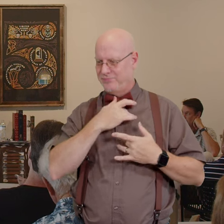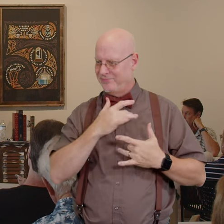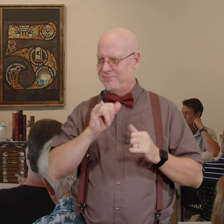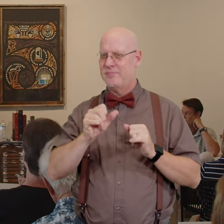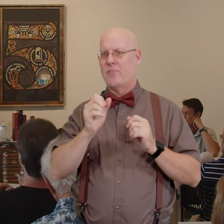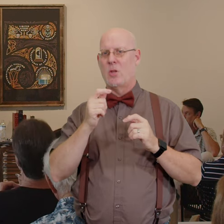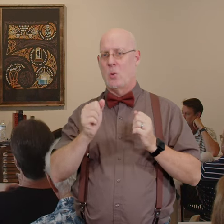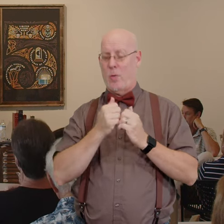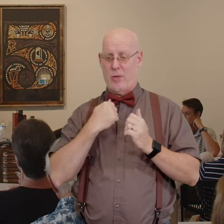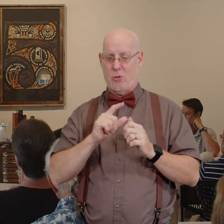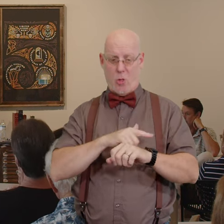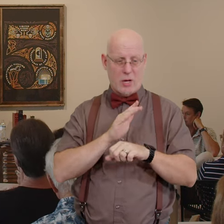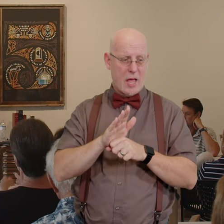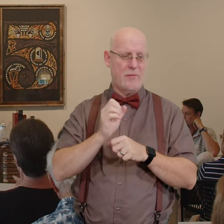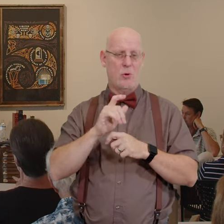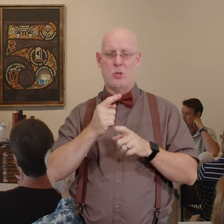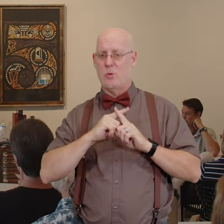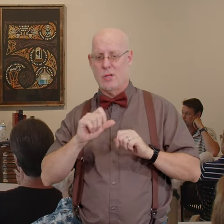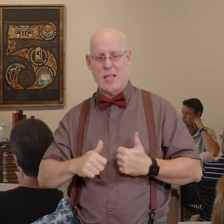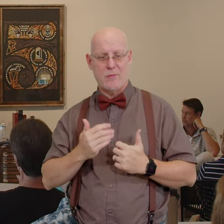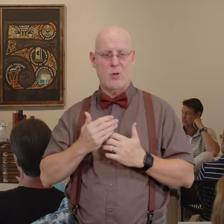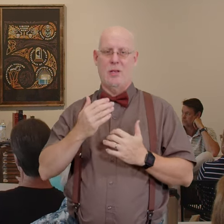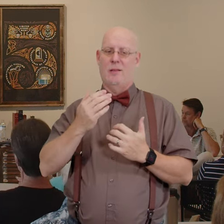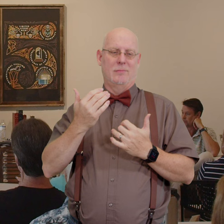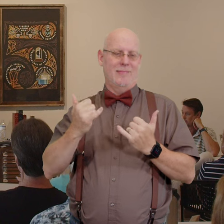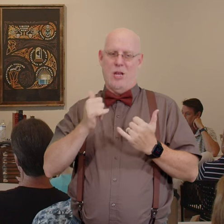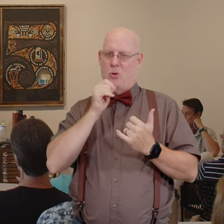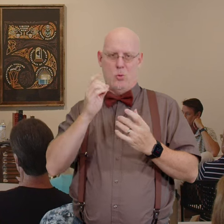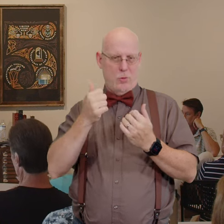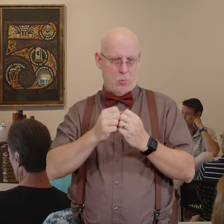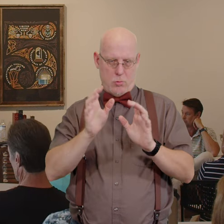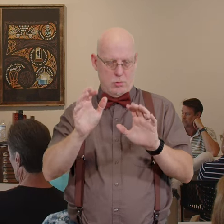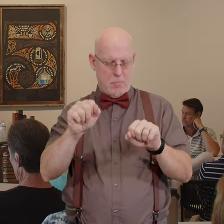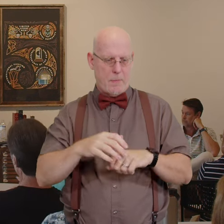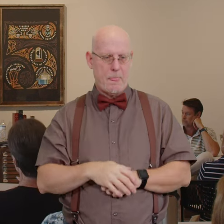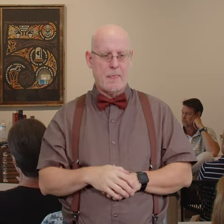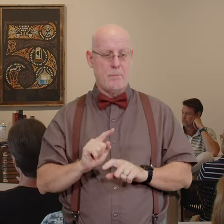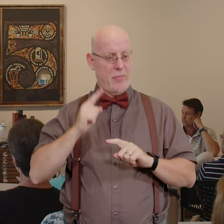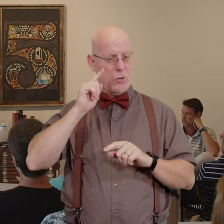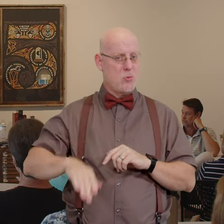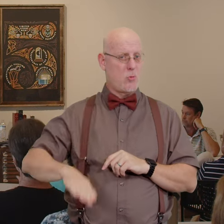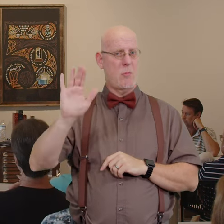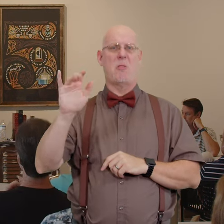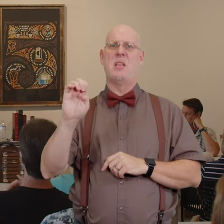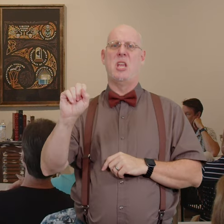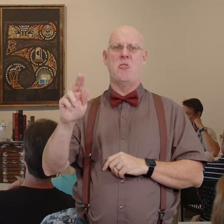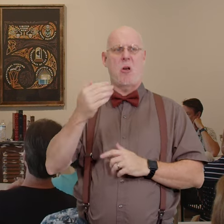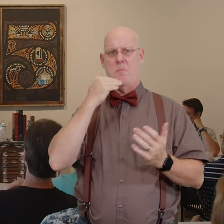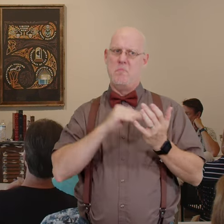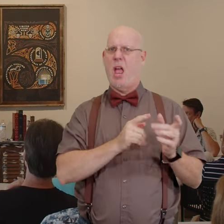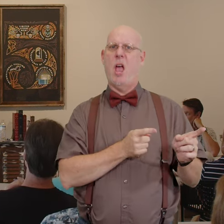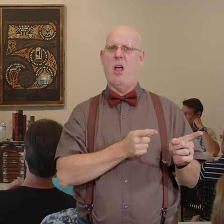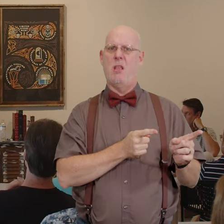tend to do the same. You've been with us long enough, or maybe you've just been in the Christian life long enough where you don't do that anymore. But I think growing up, once again, it was like